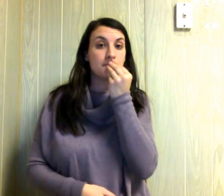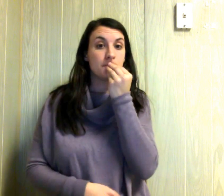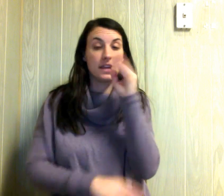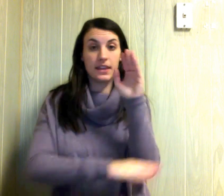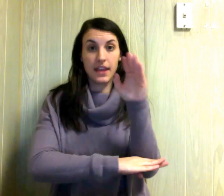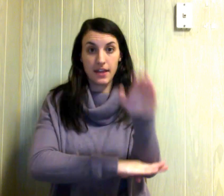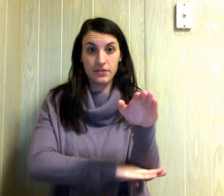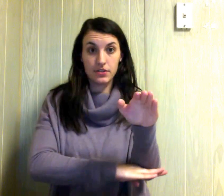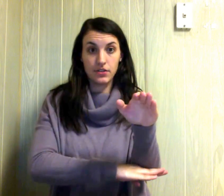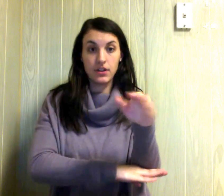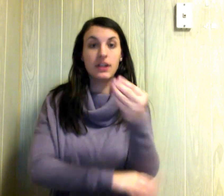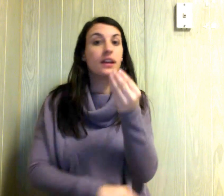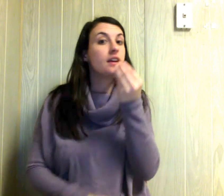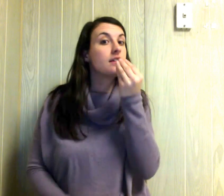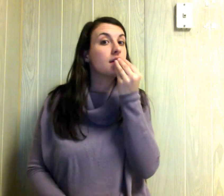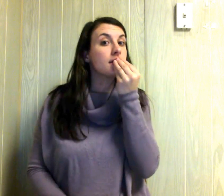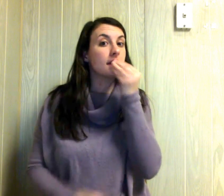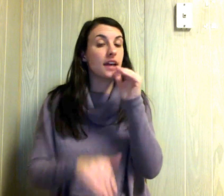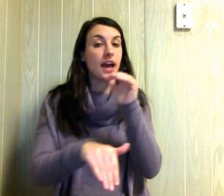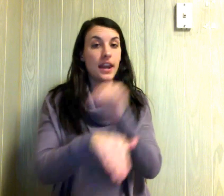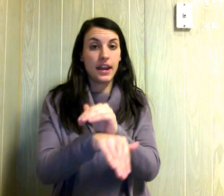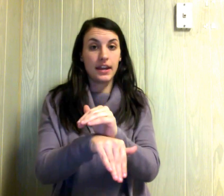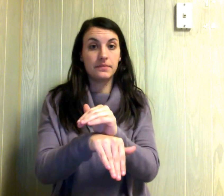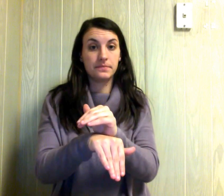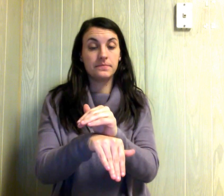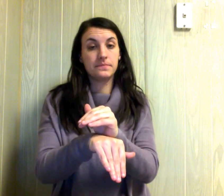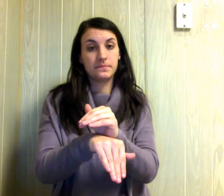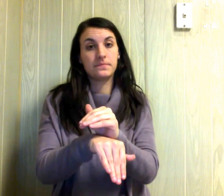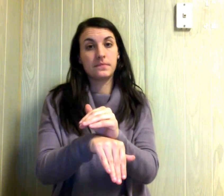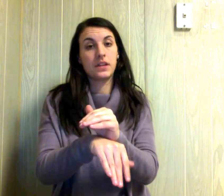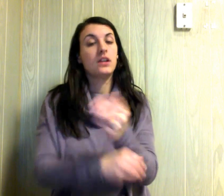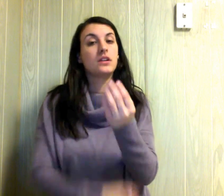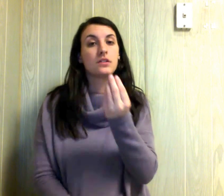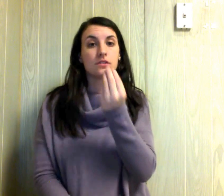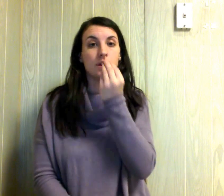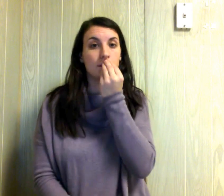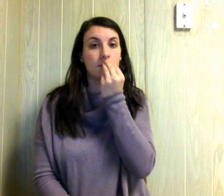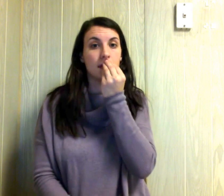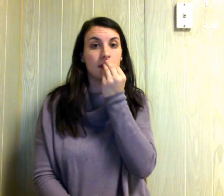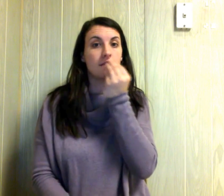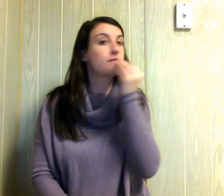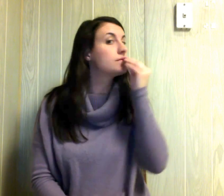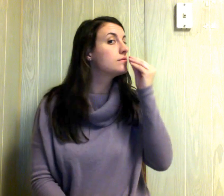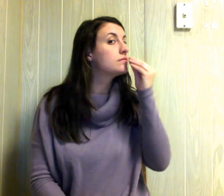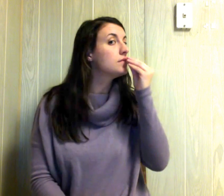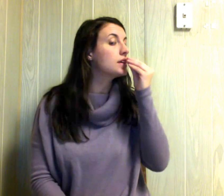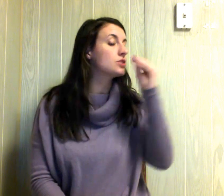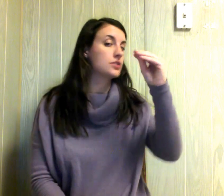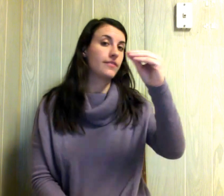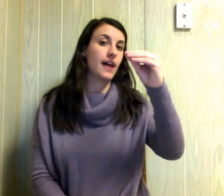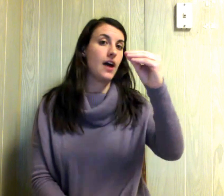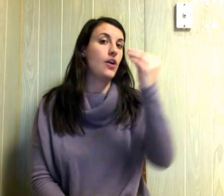eat in the afternoon, eat at night. So eat, use just a flat O by your